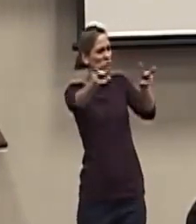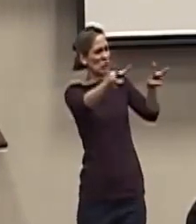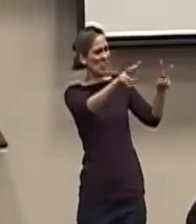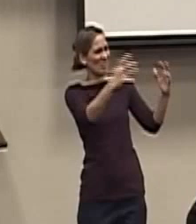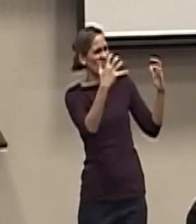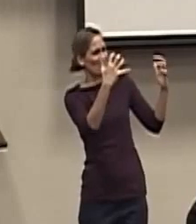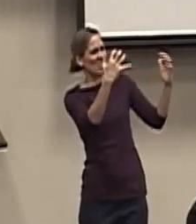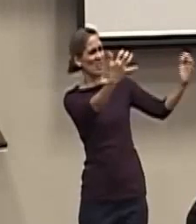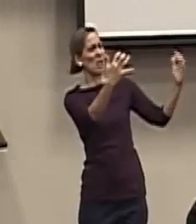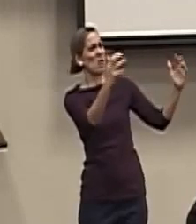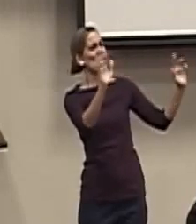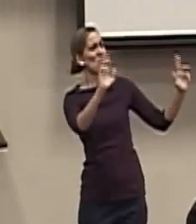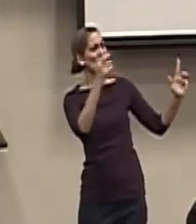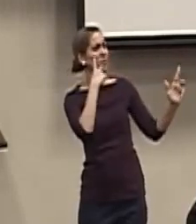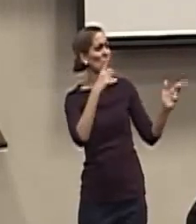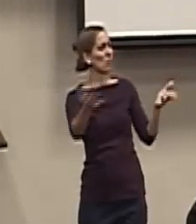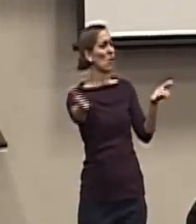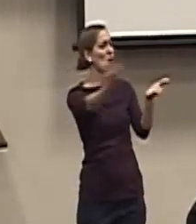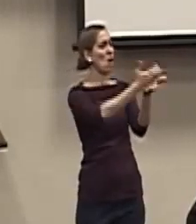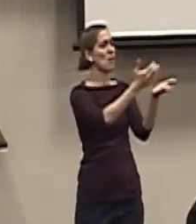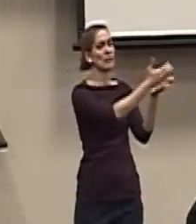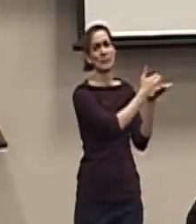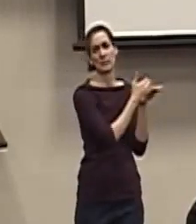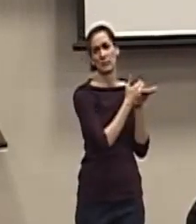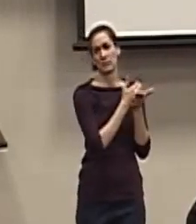ripe for harvest."